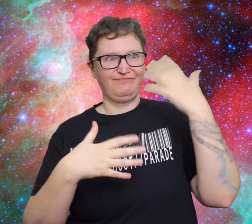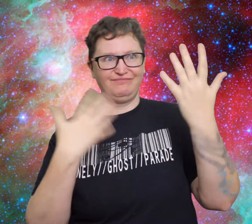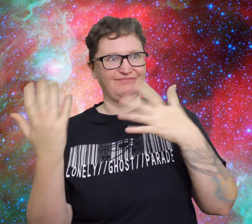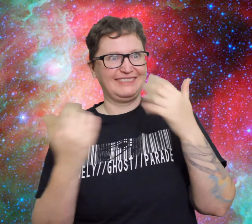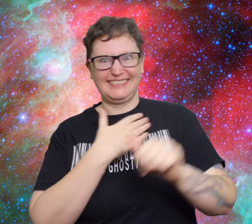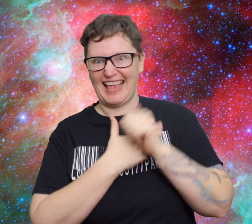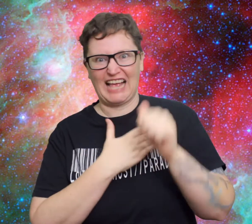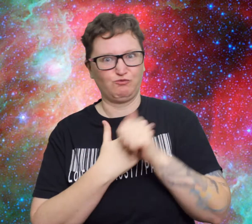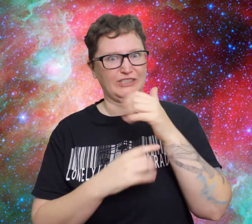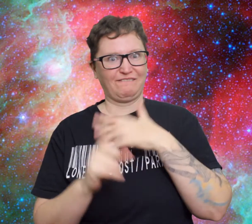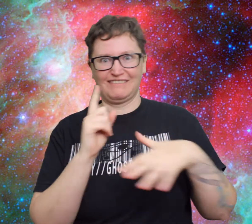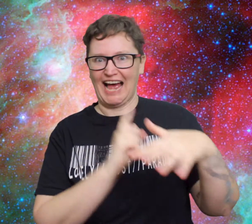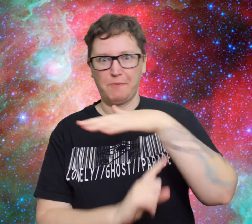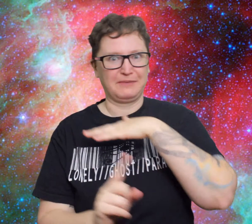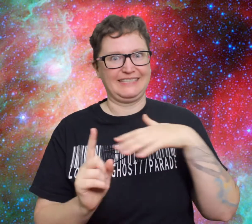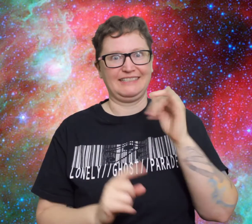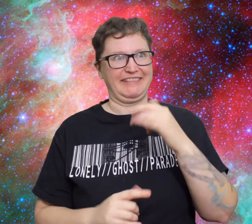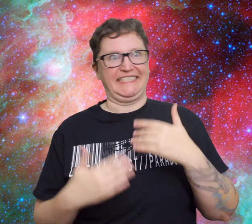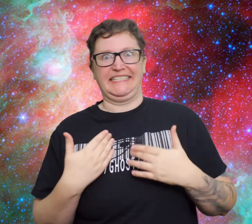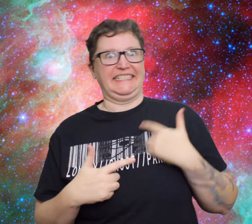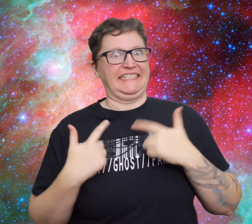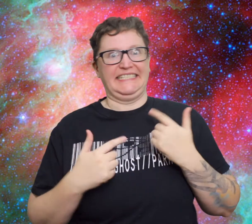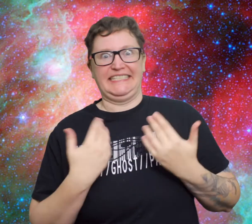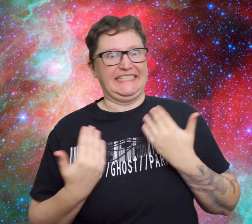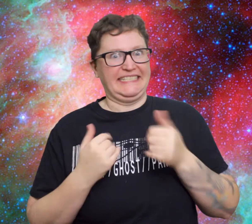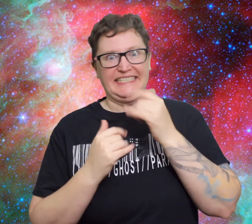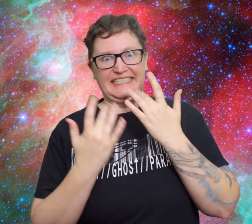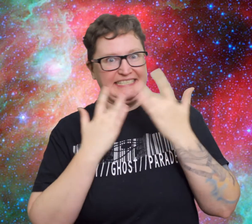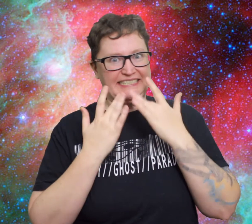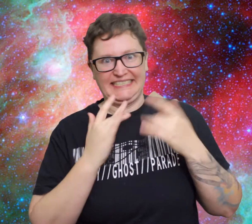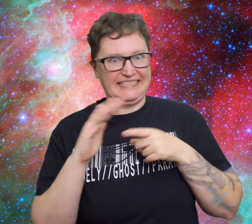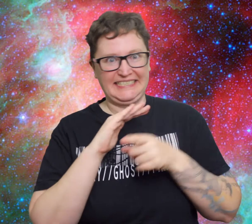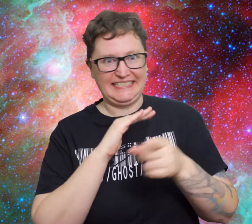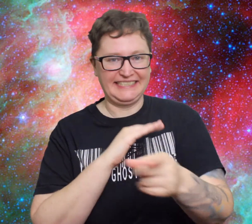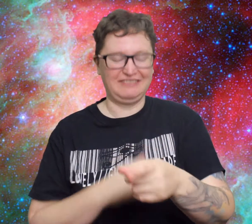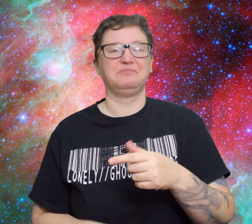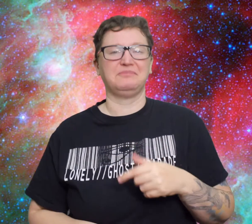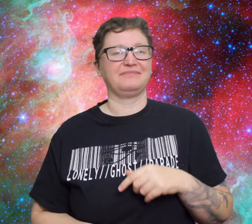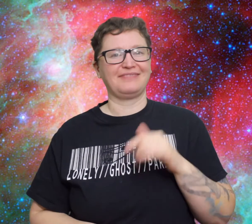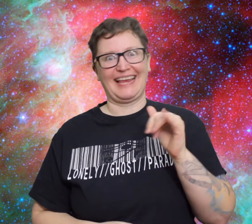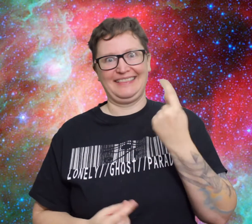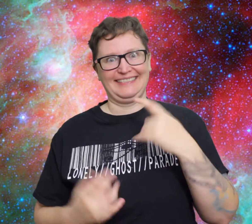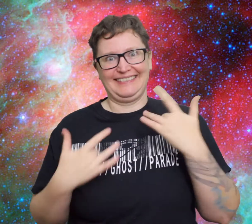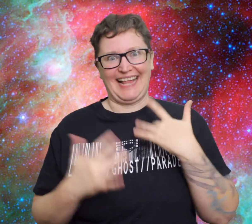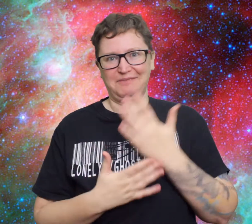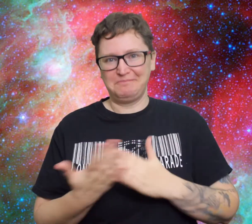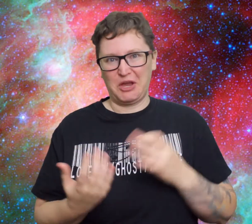crazy, monster, dangerous sort of environment, just trying to make it through. And that's kind of